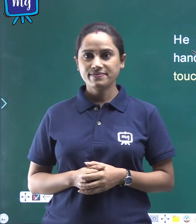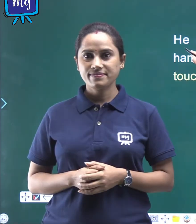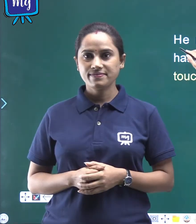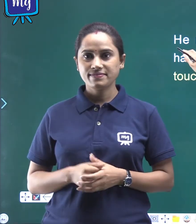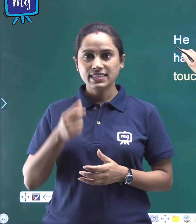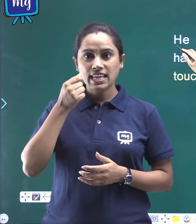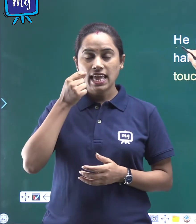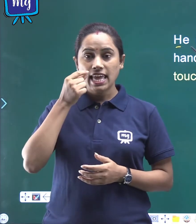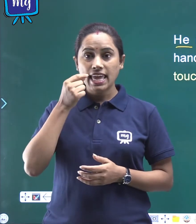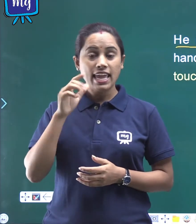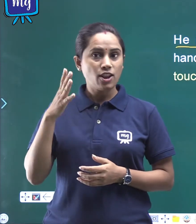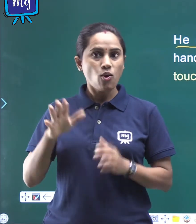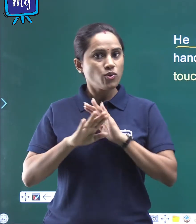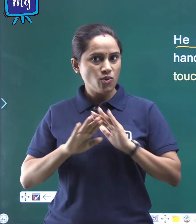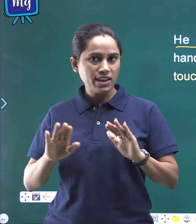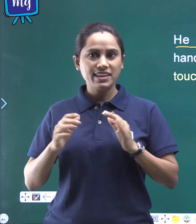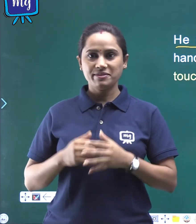He not only